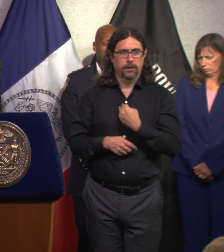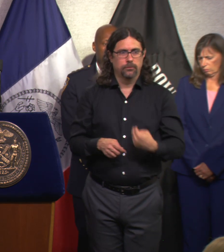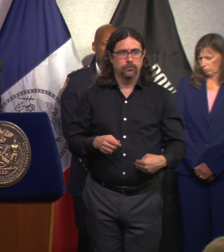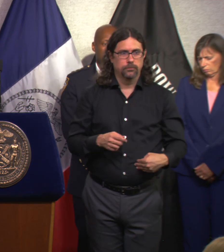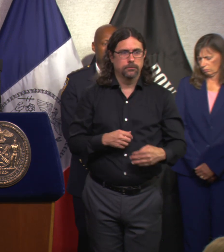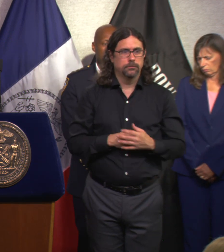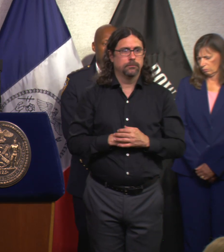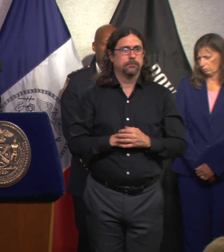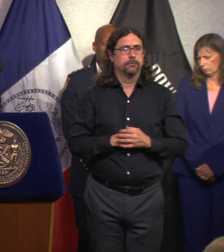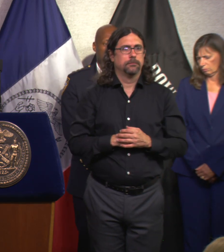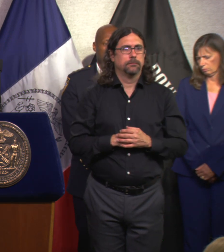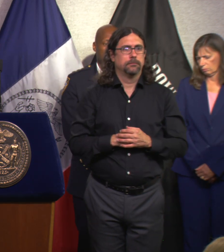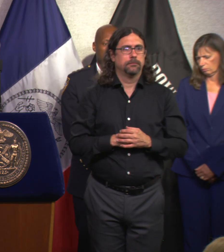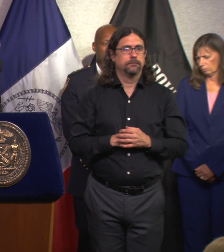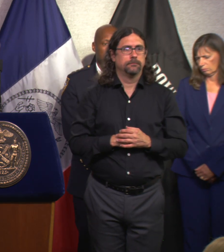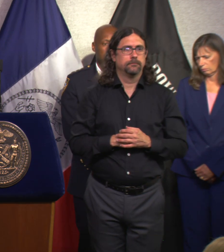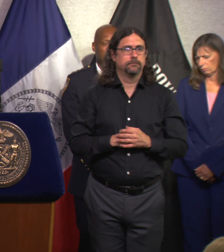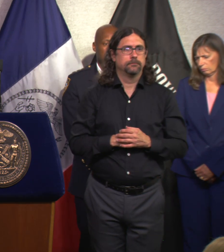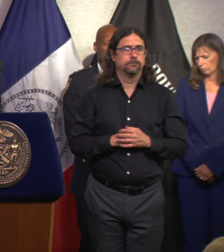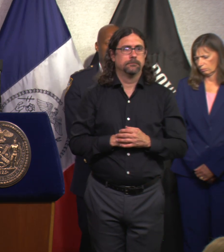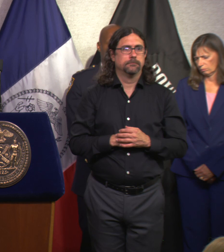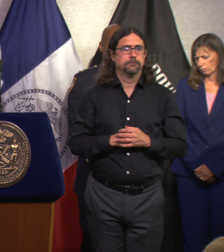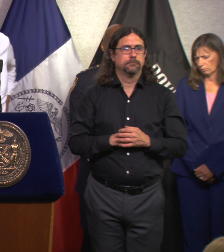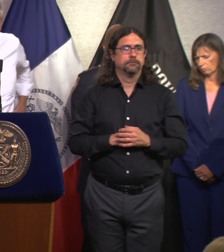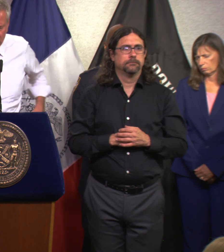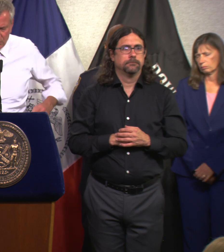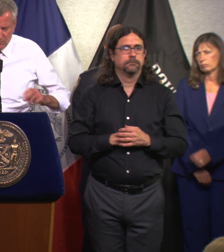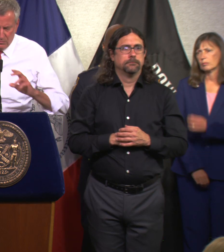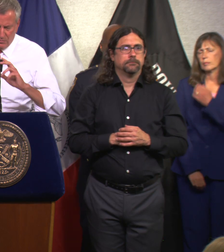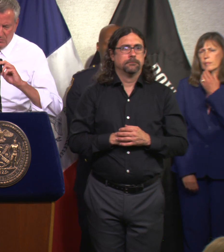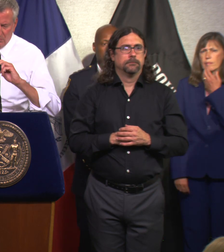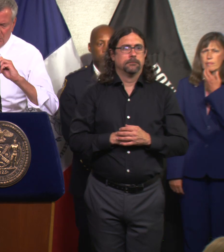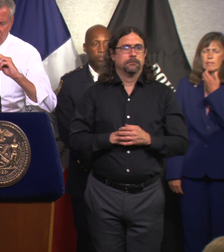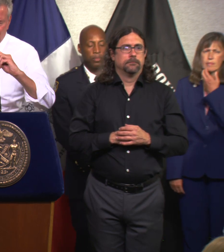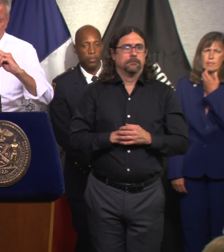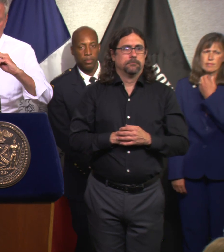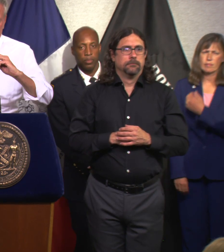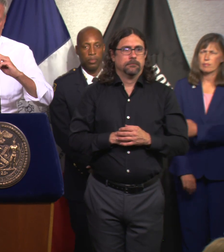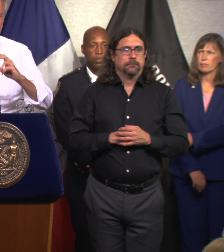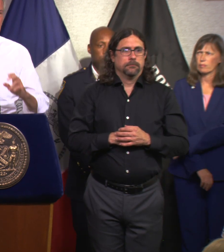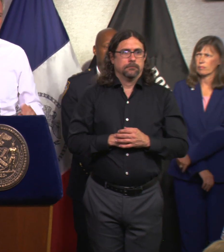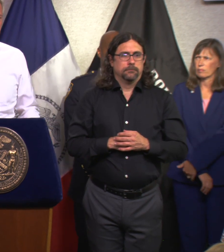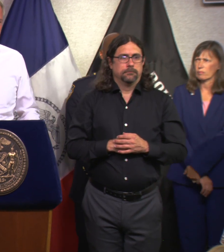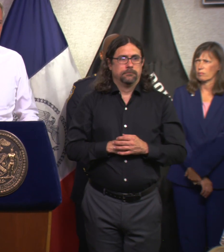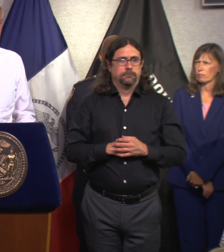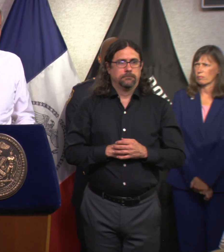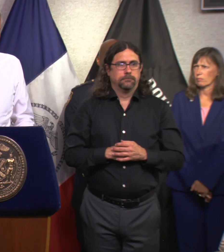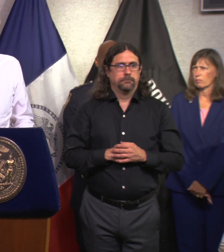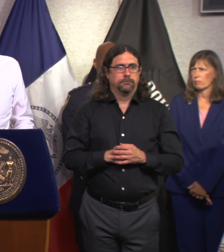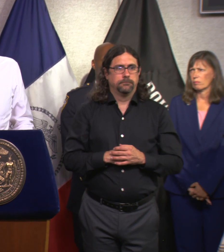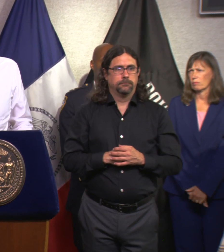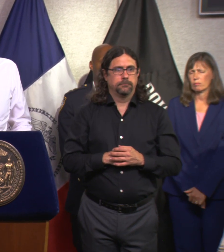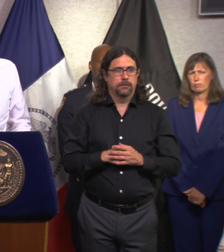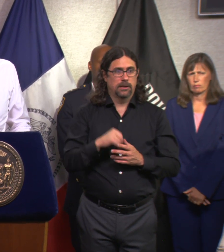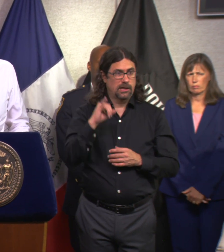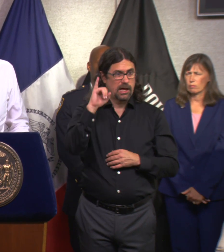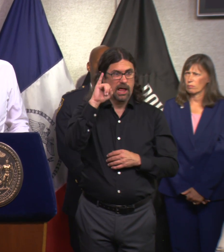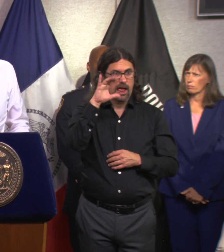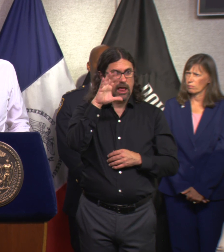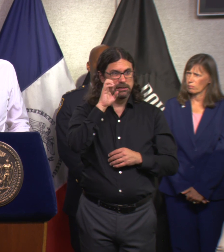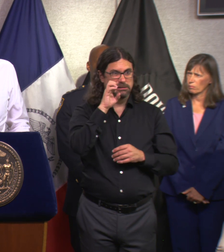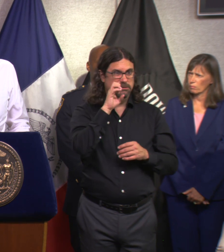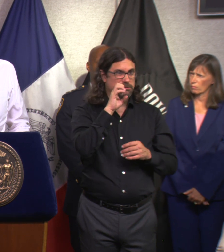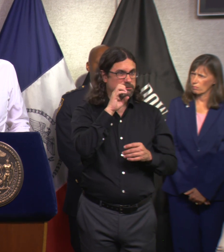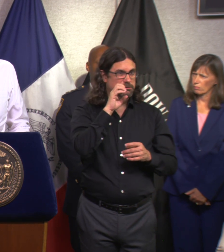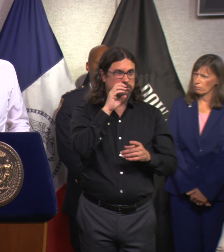something that the city administration had anticipated happening this weekend, and yet, you did still choose to go on your